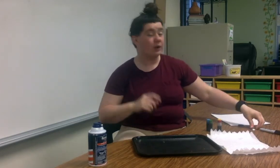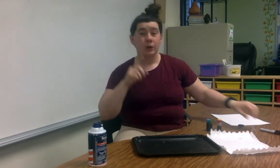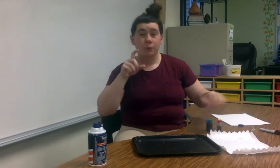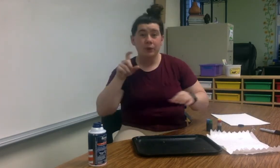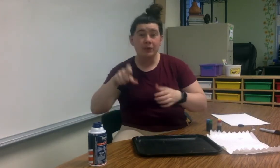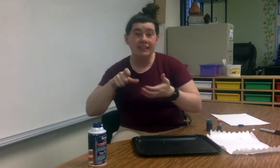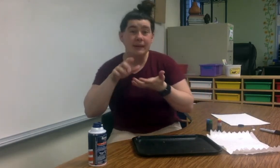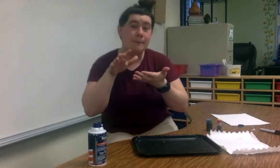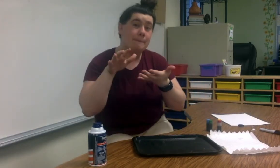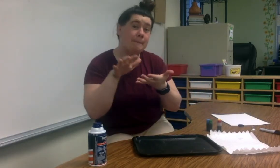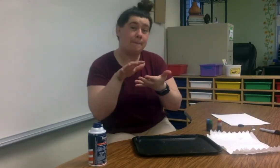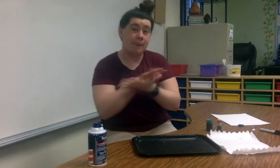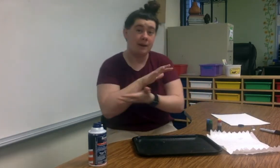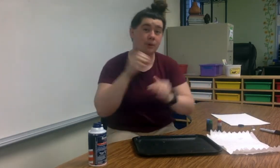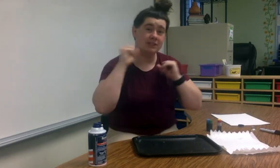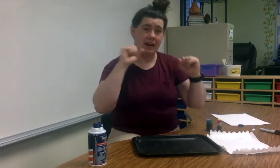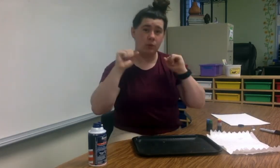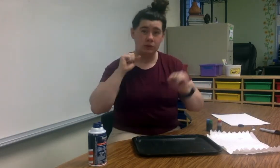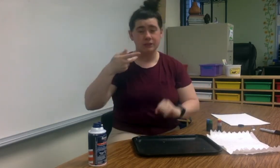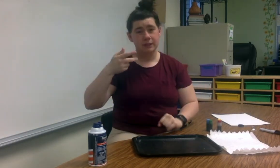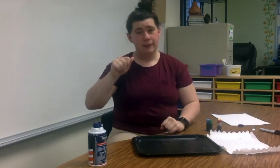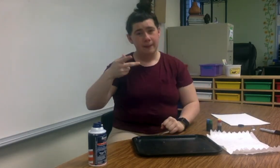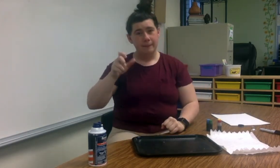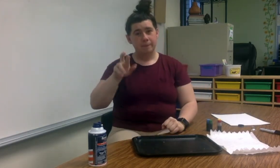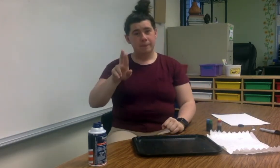We will need paper towels